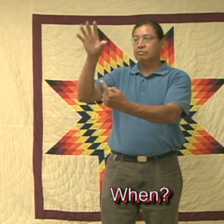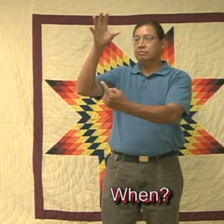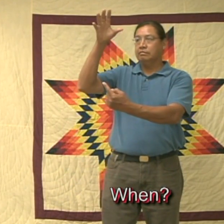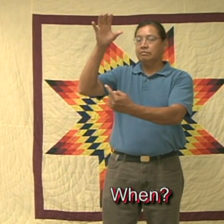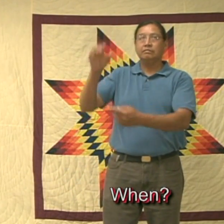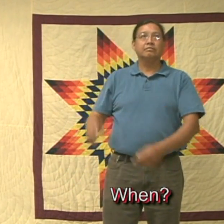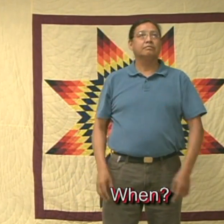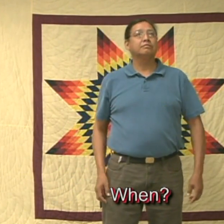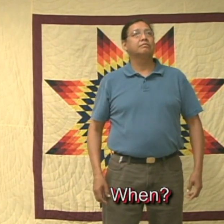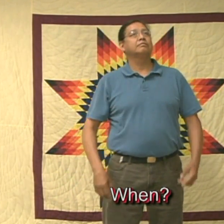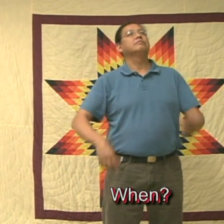Dohan.